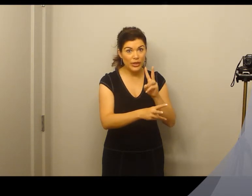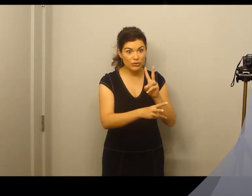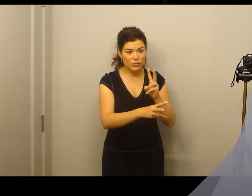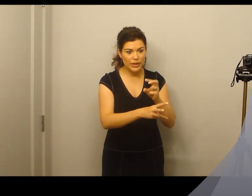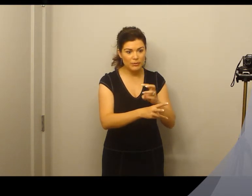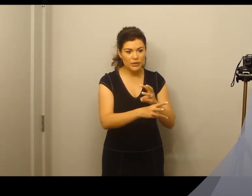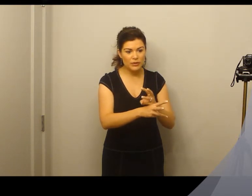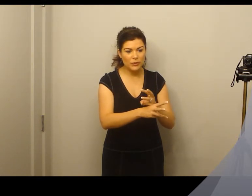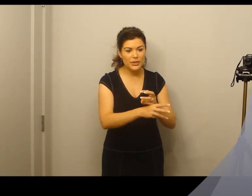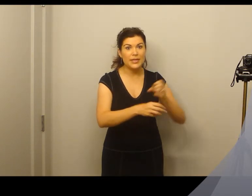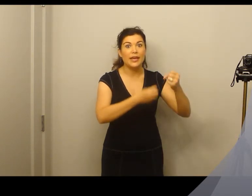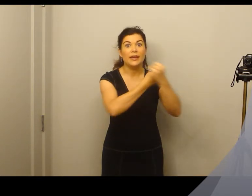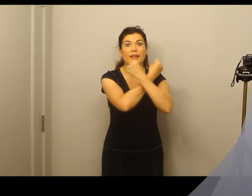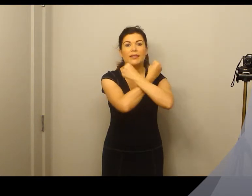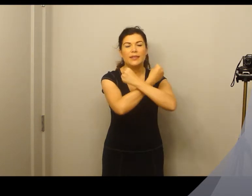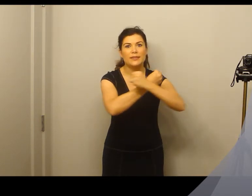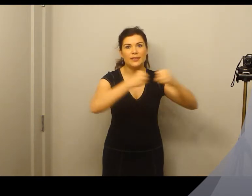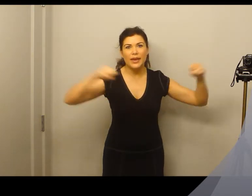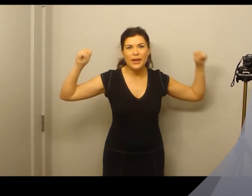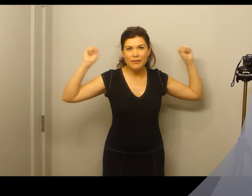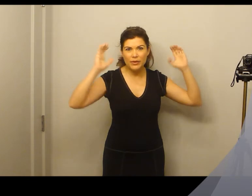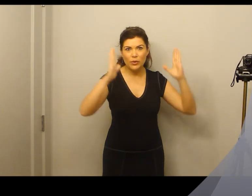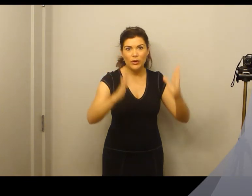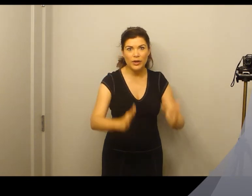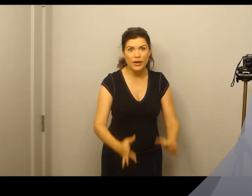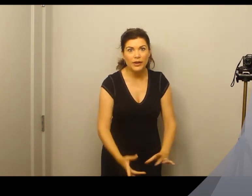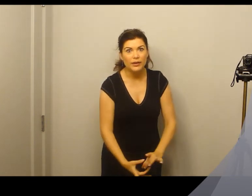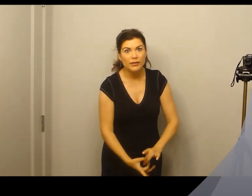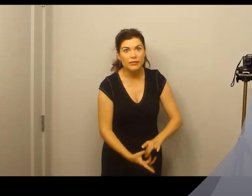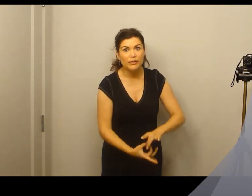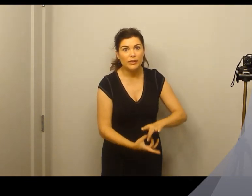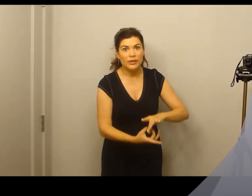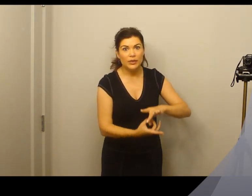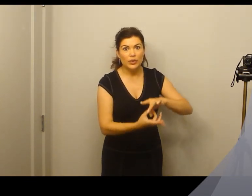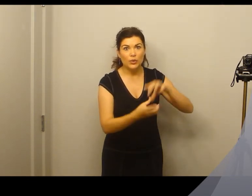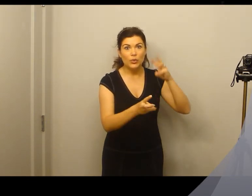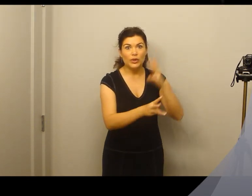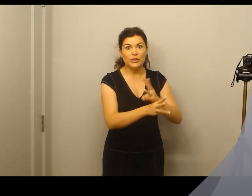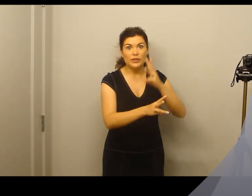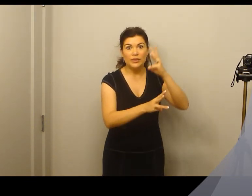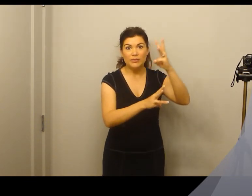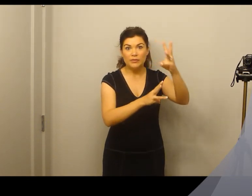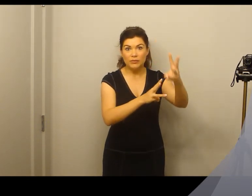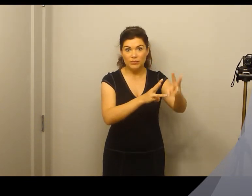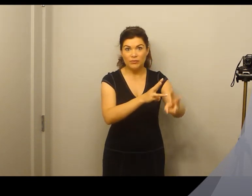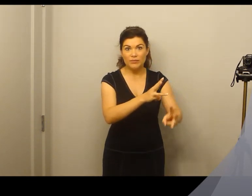extra times. So we'd say, the savior of the world.